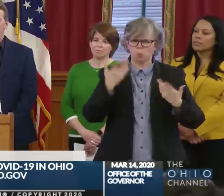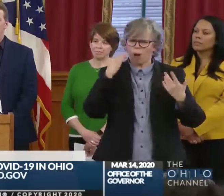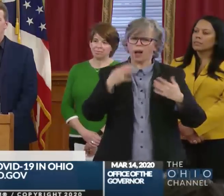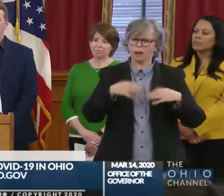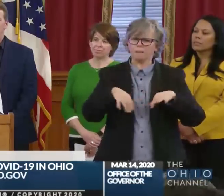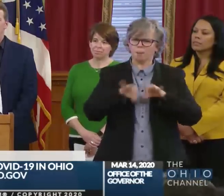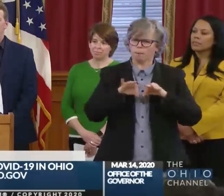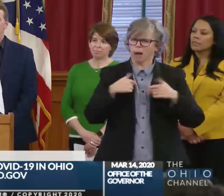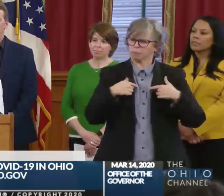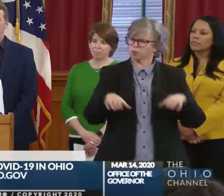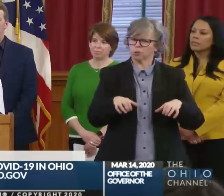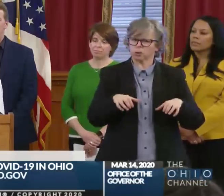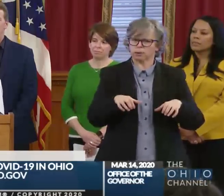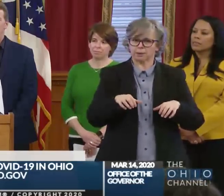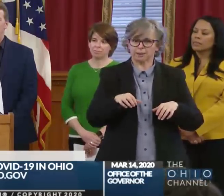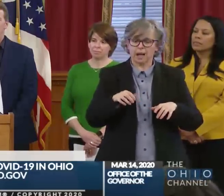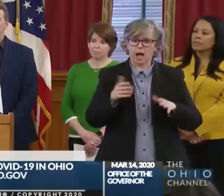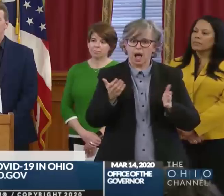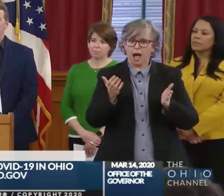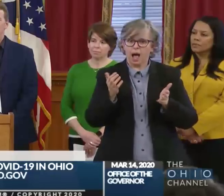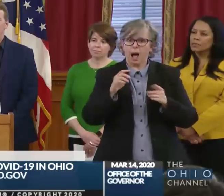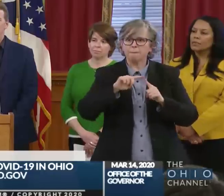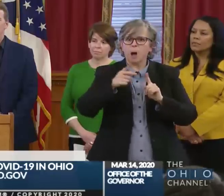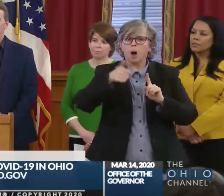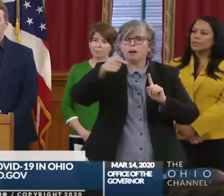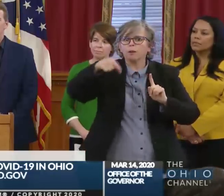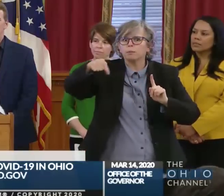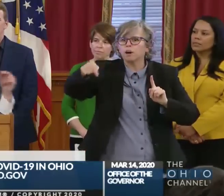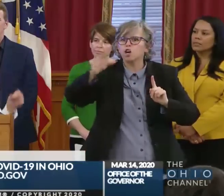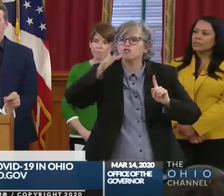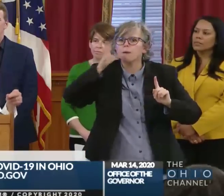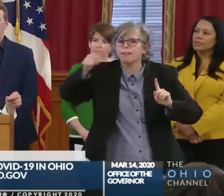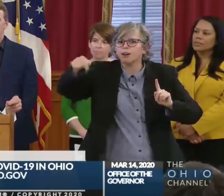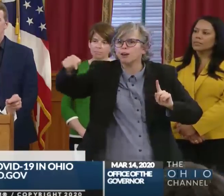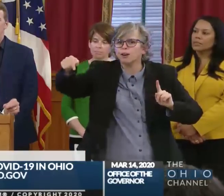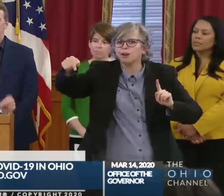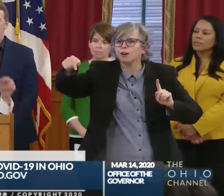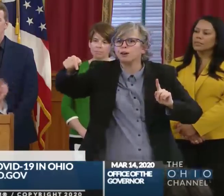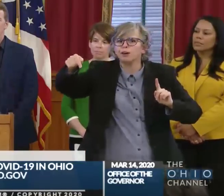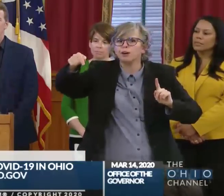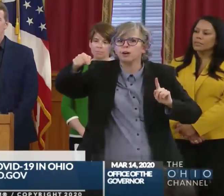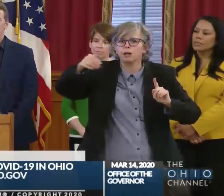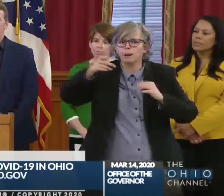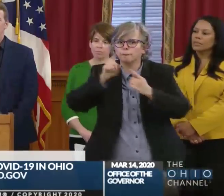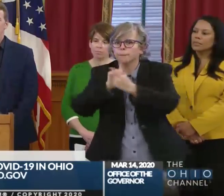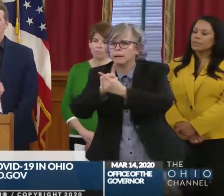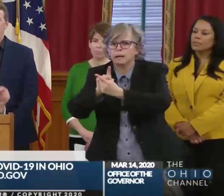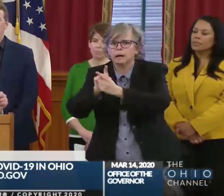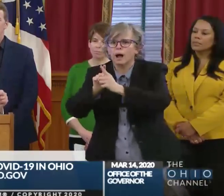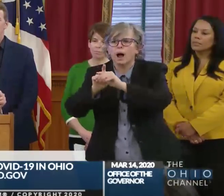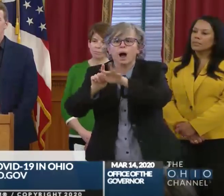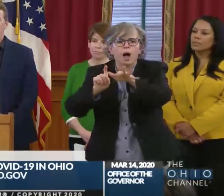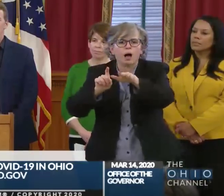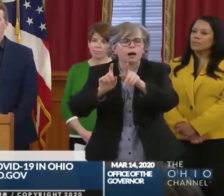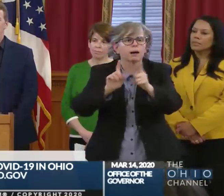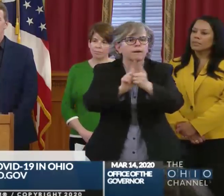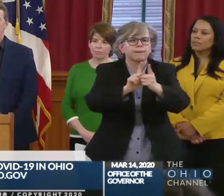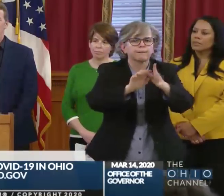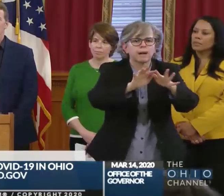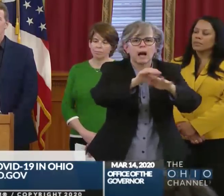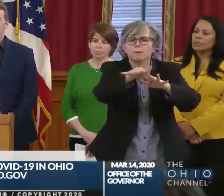about those 6 degrees of separation we all have to each other, and this exponential spread. Every time we go out and about